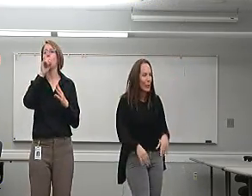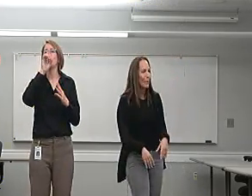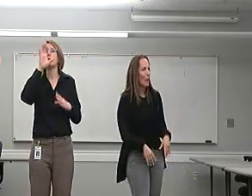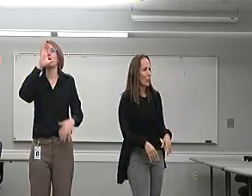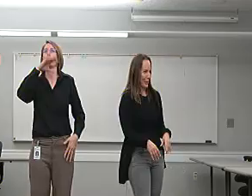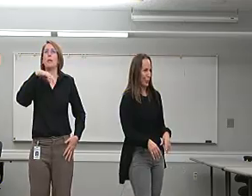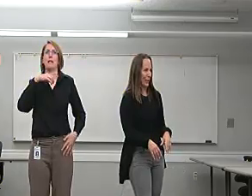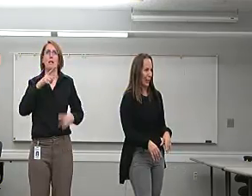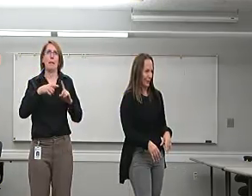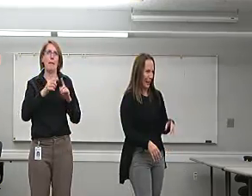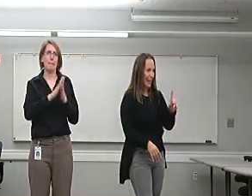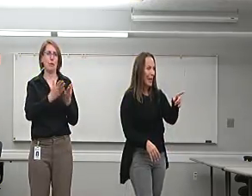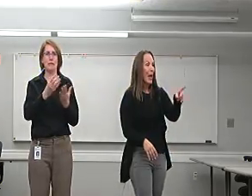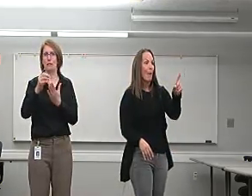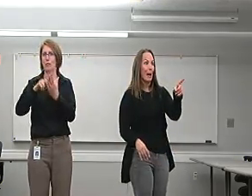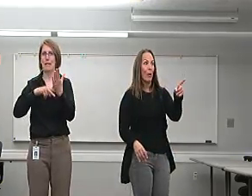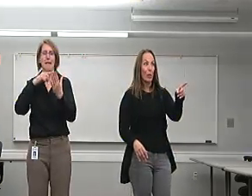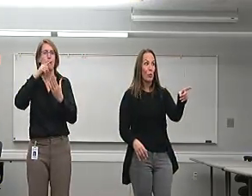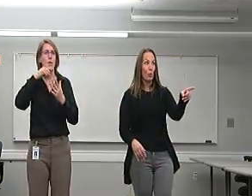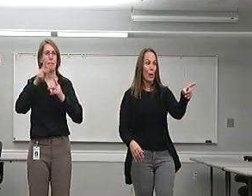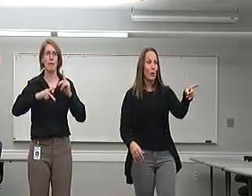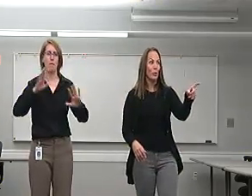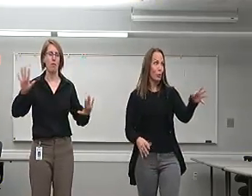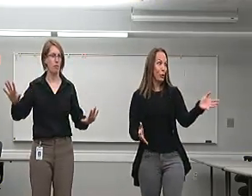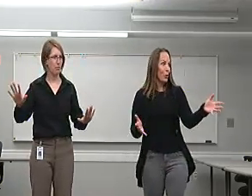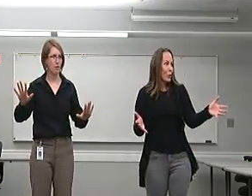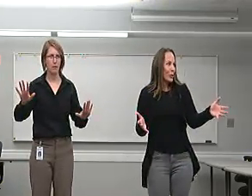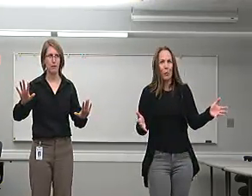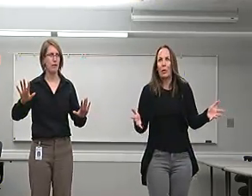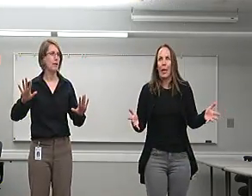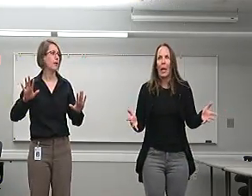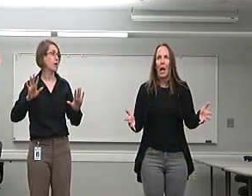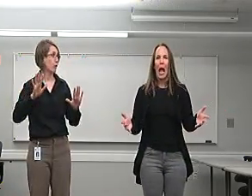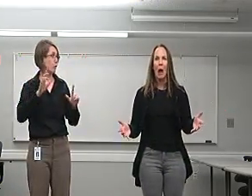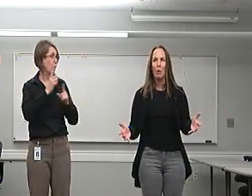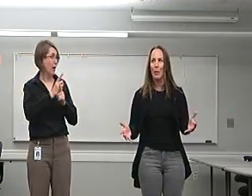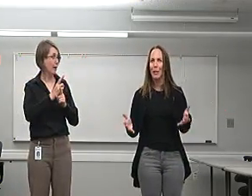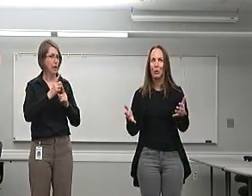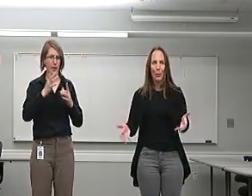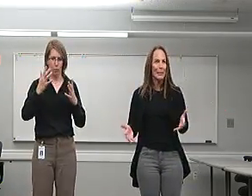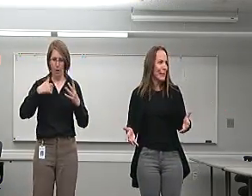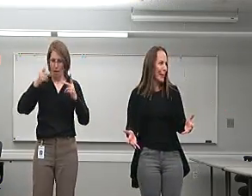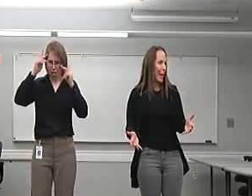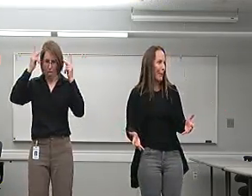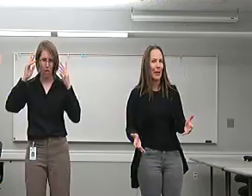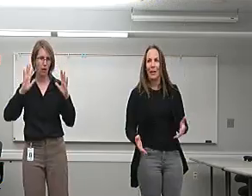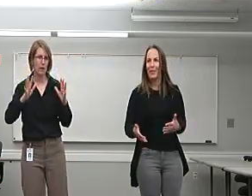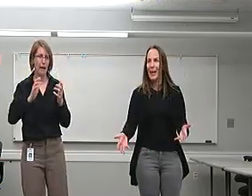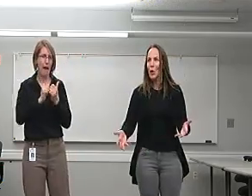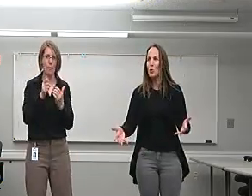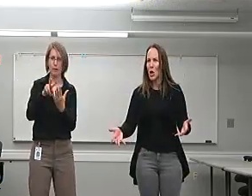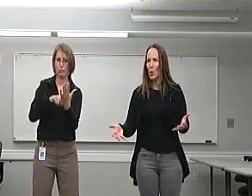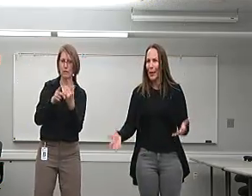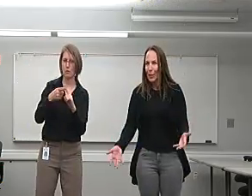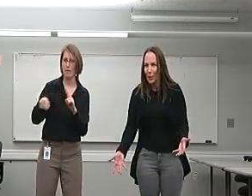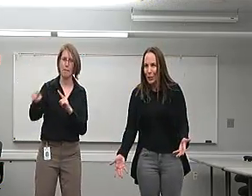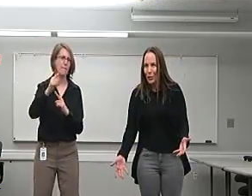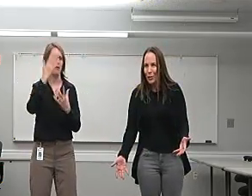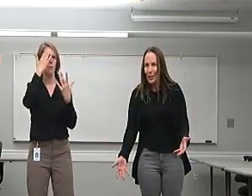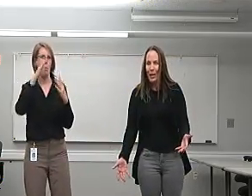reading, okay? But don't we go like, how are we going to read to them? They don't know English. I'm